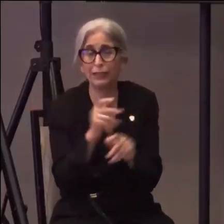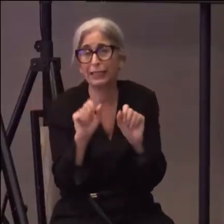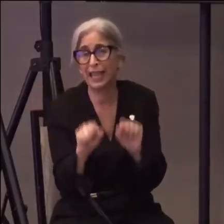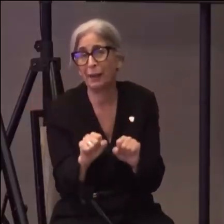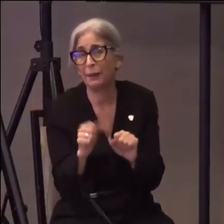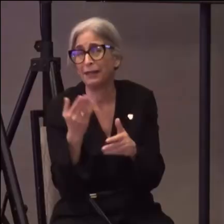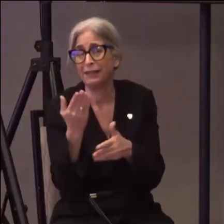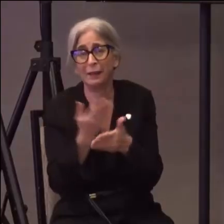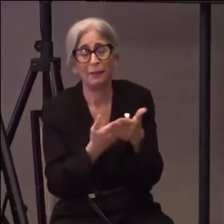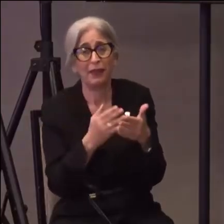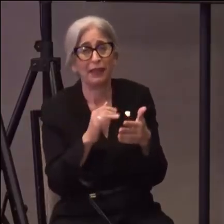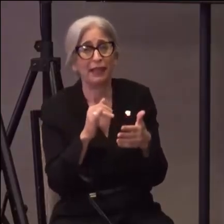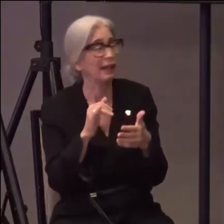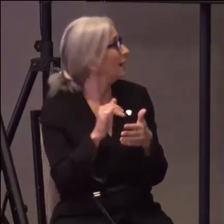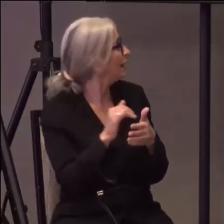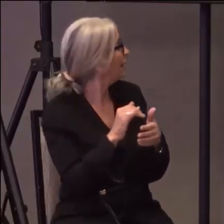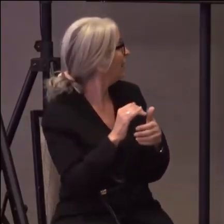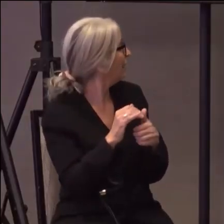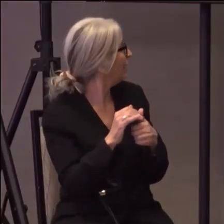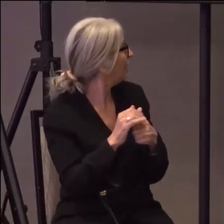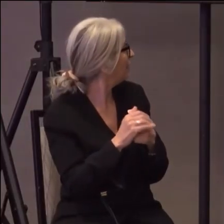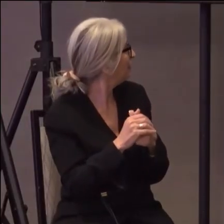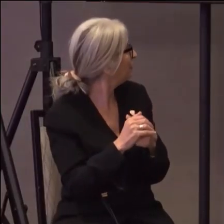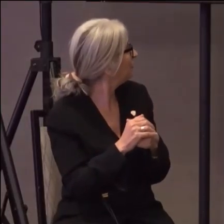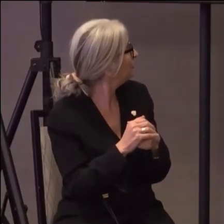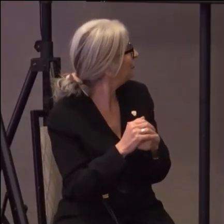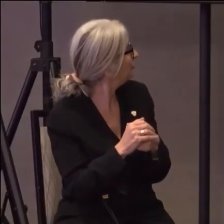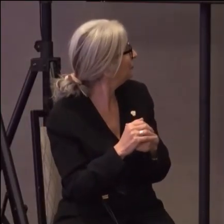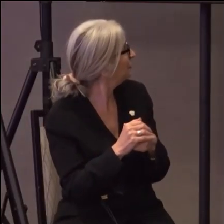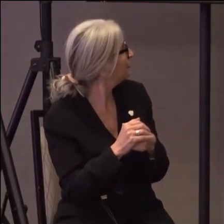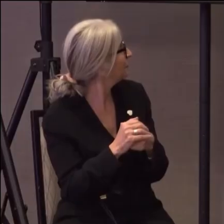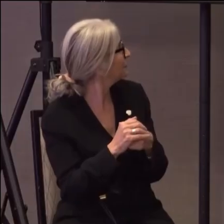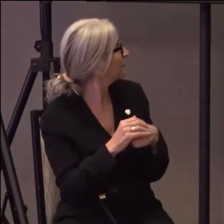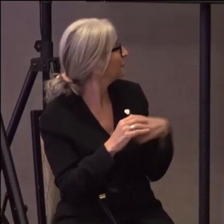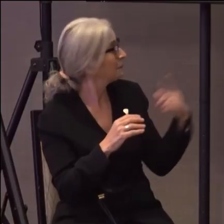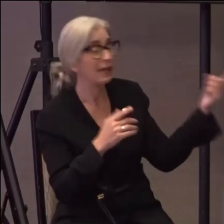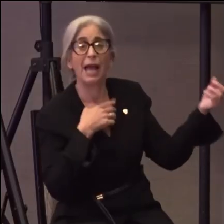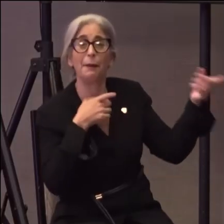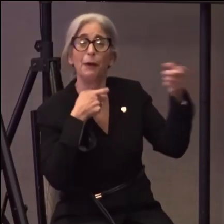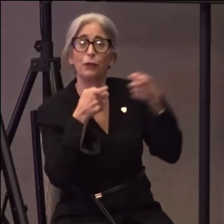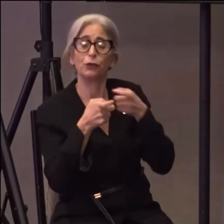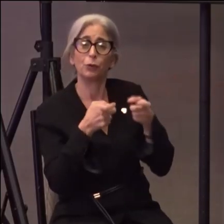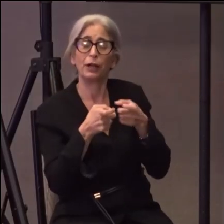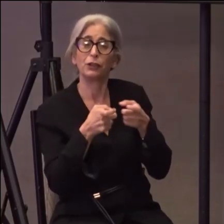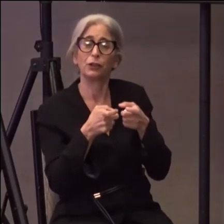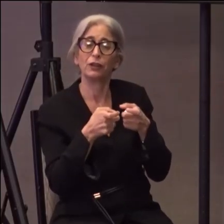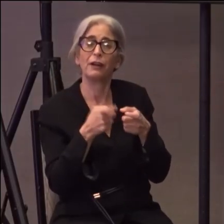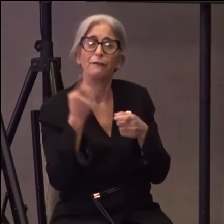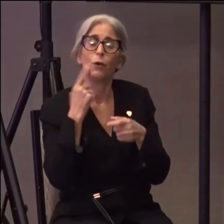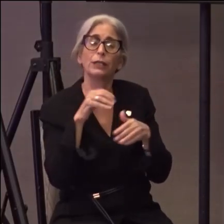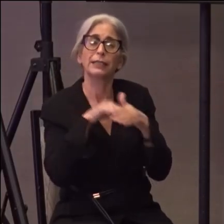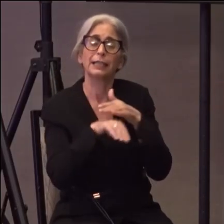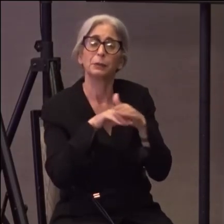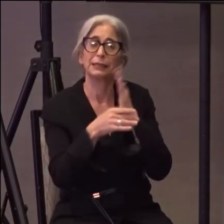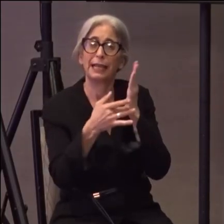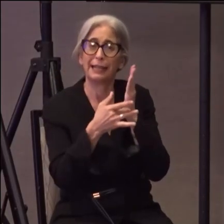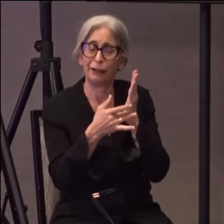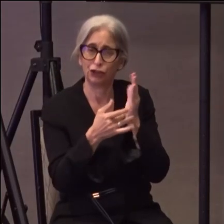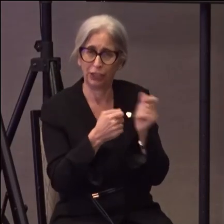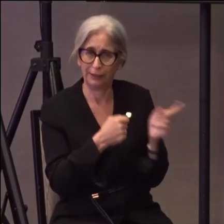sometimes actively hostile. Hi, I'm Anat Kaspi. I'm the director of the Taskar Center for Accessible